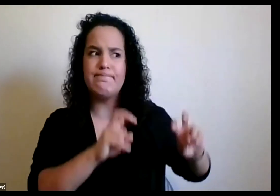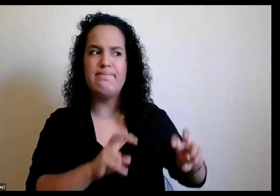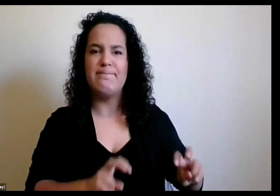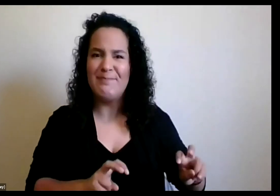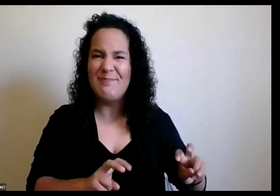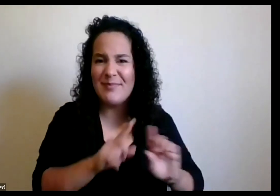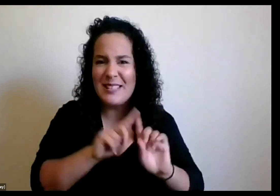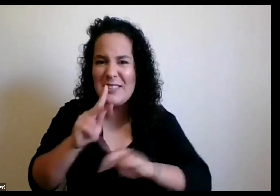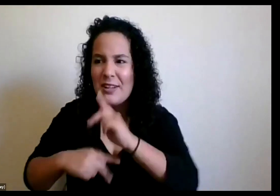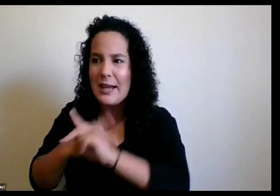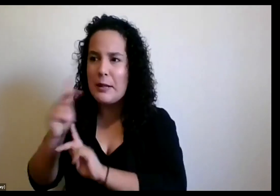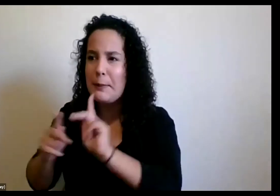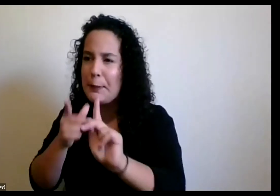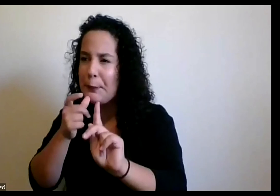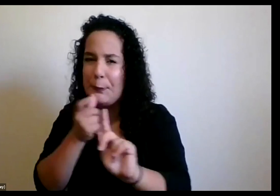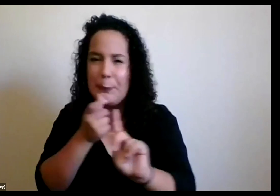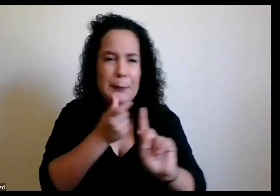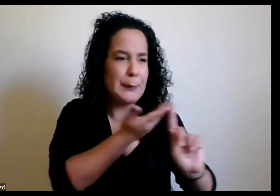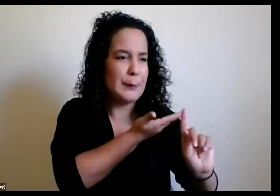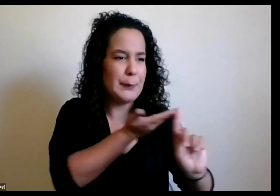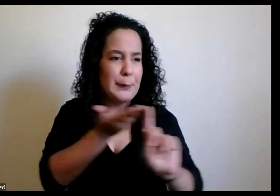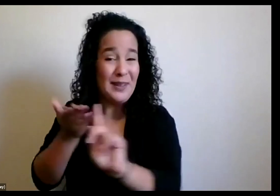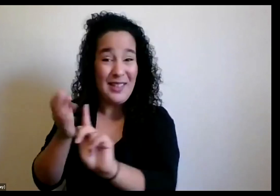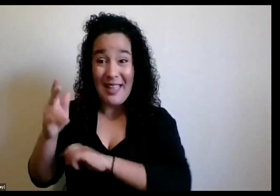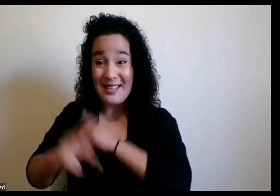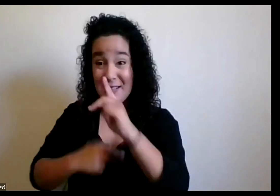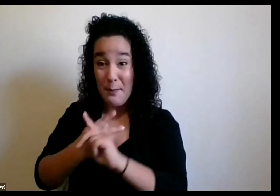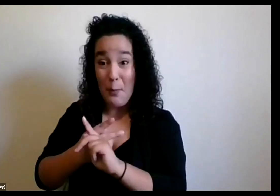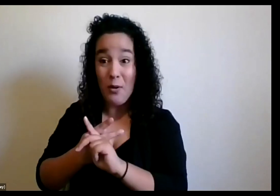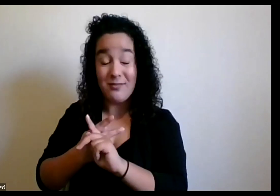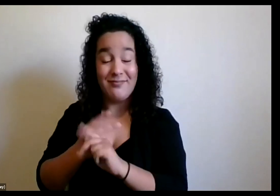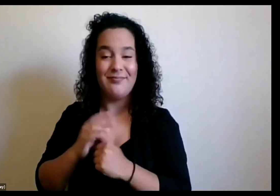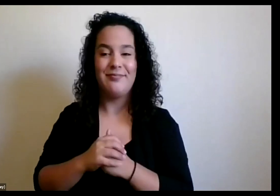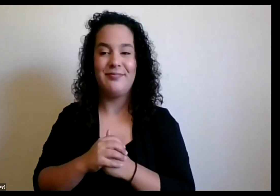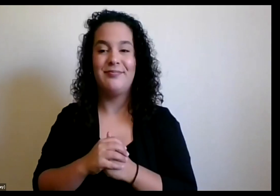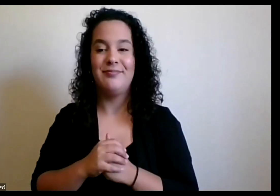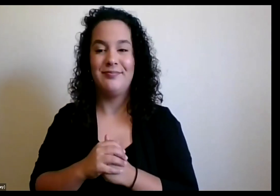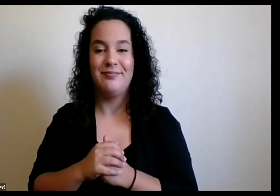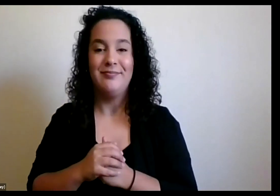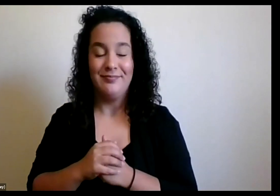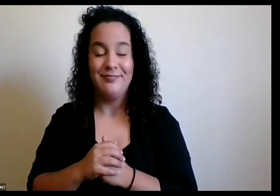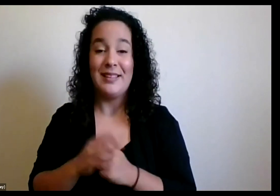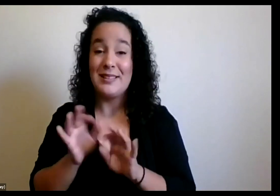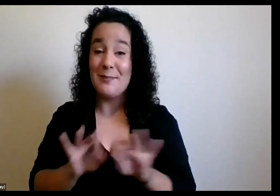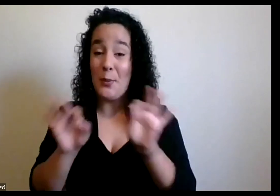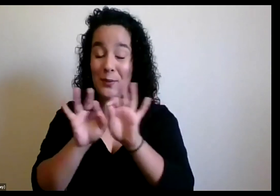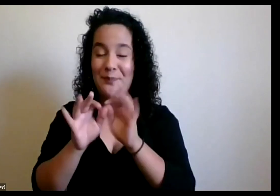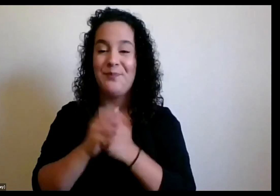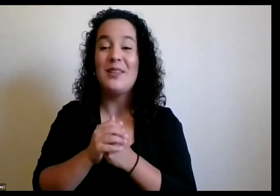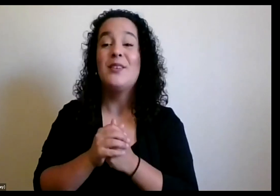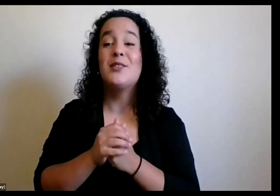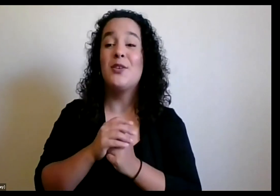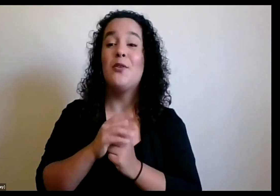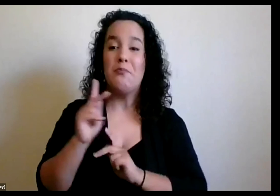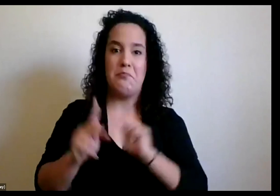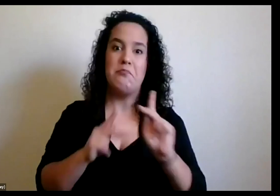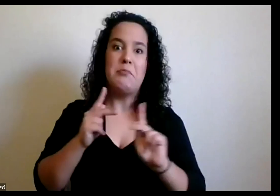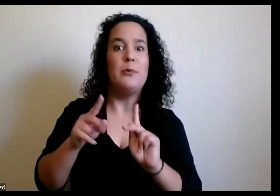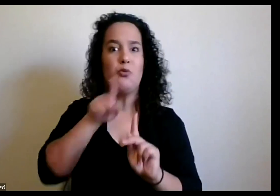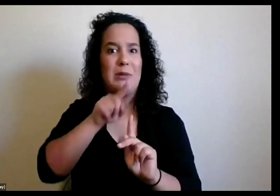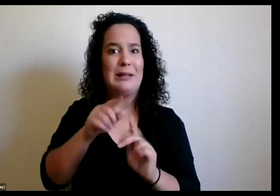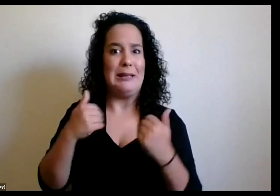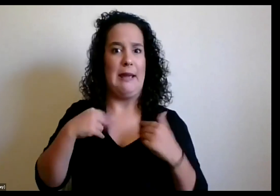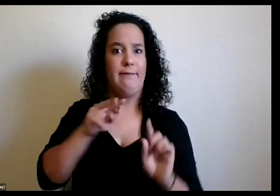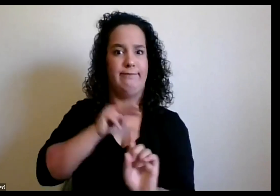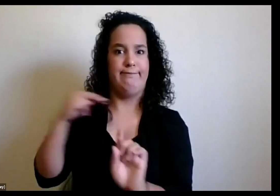more in terms of the mindset of the folks that are scattered across California, right? Communities do have different compositions, and we do have to acknowledge